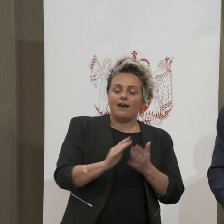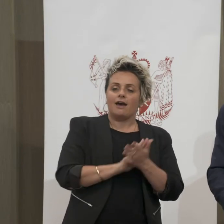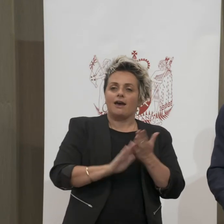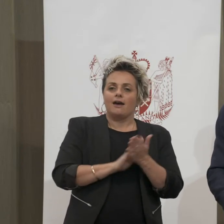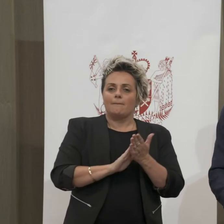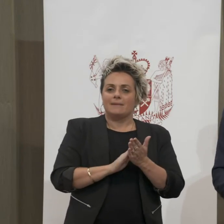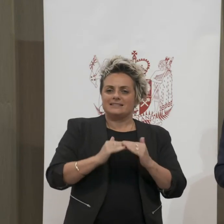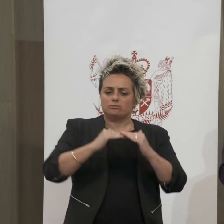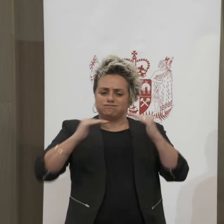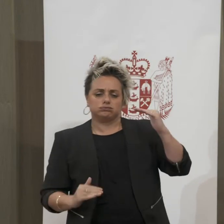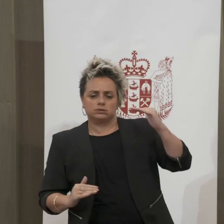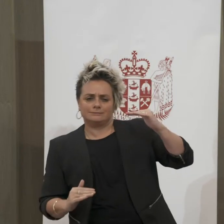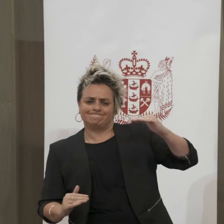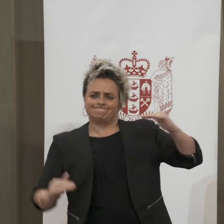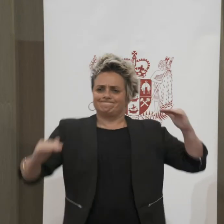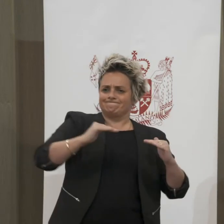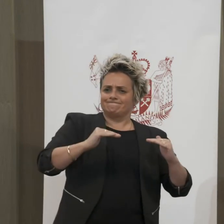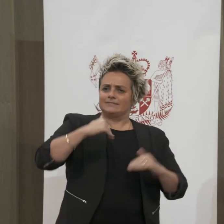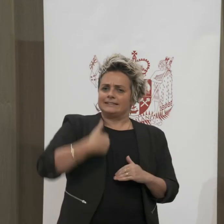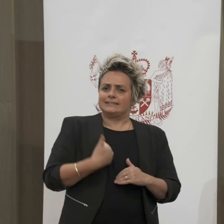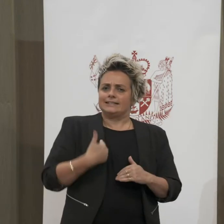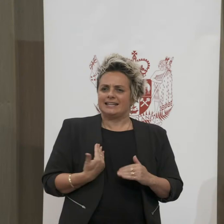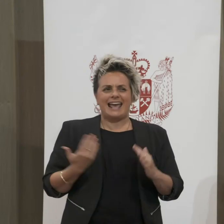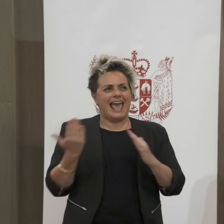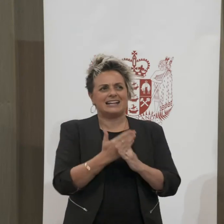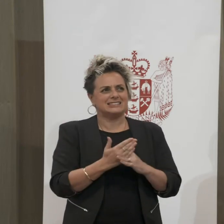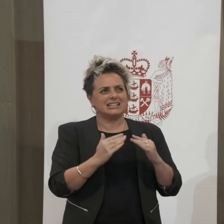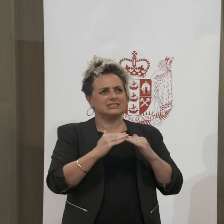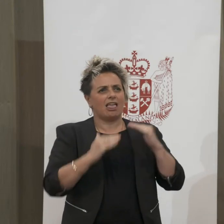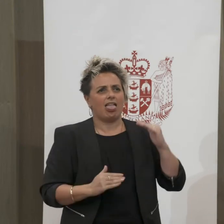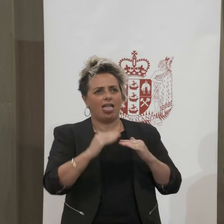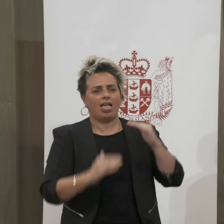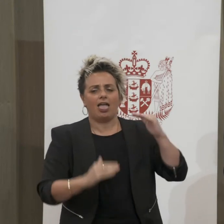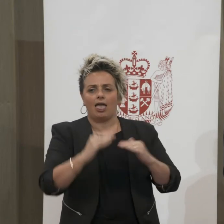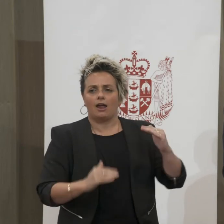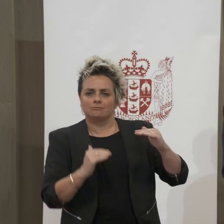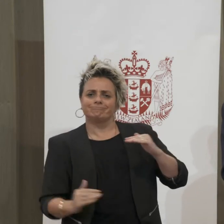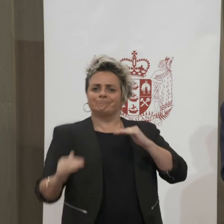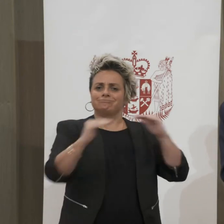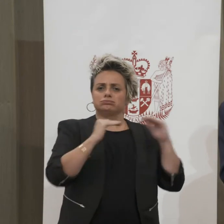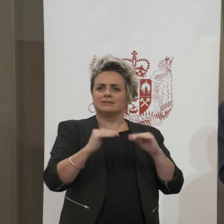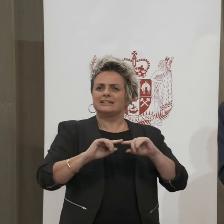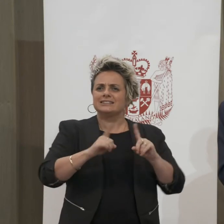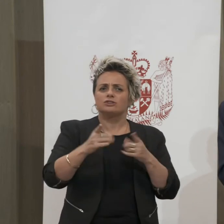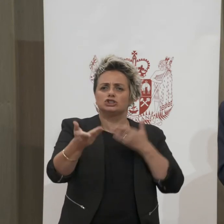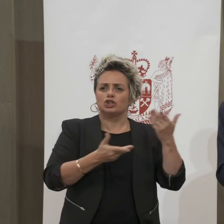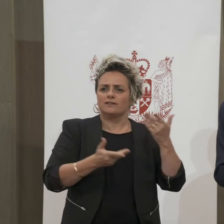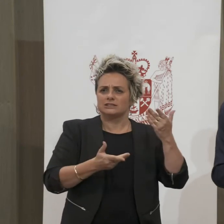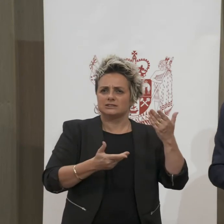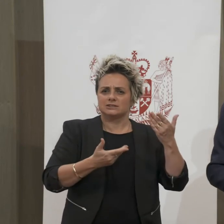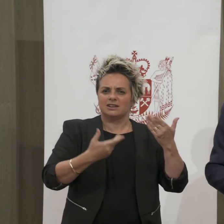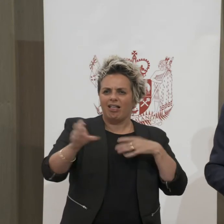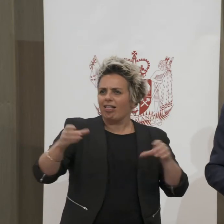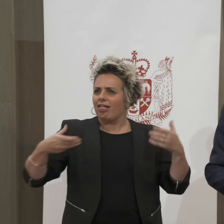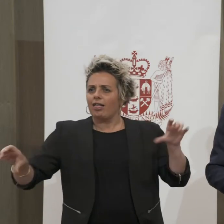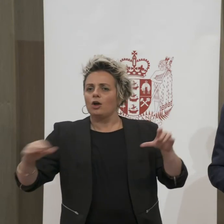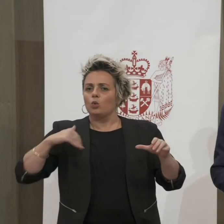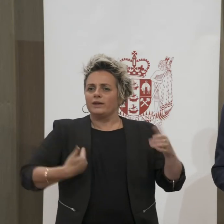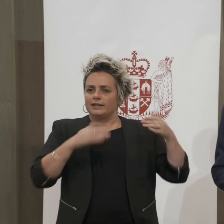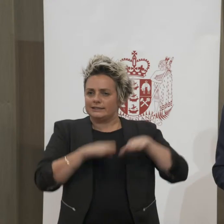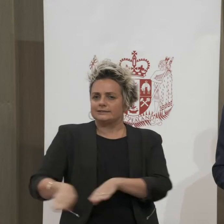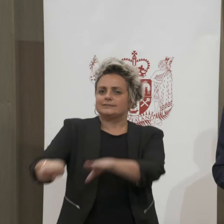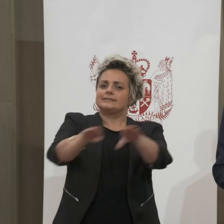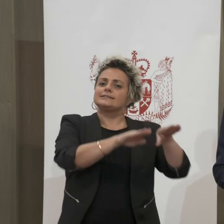tackles inequity, inconsistent access, and differing levels of service to give every New Zealander consistent